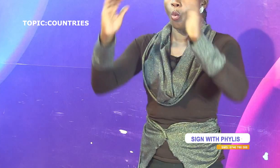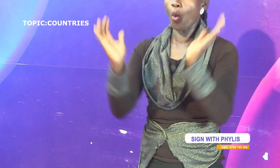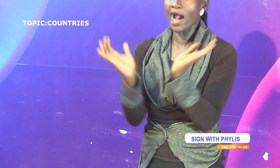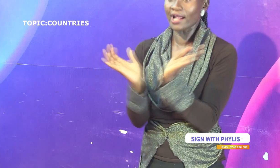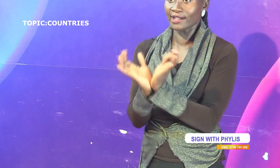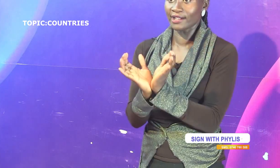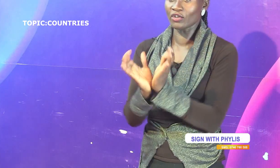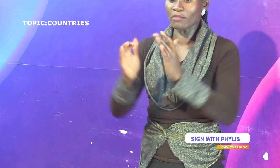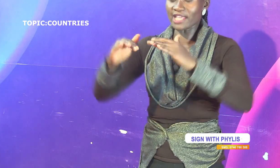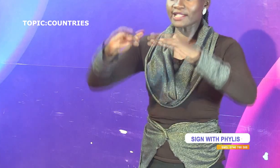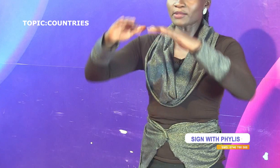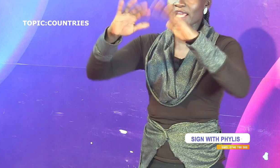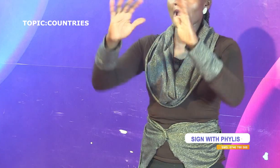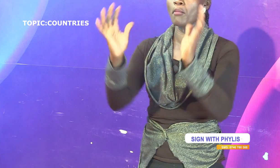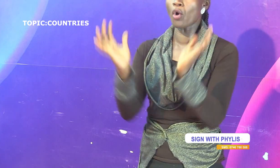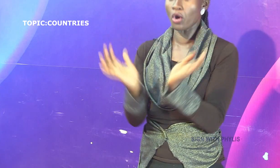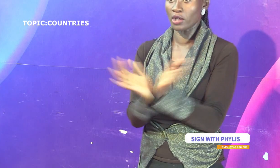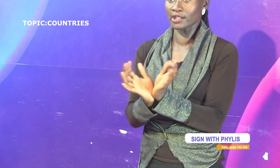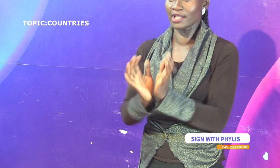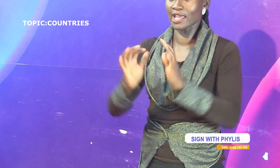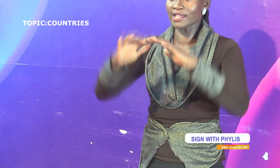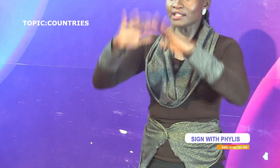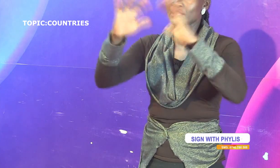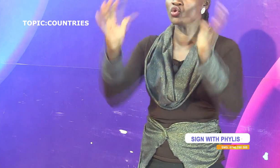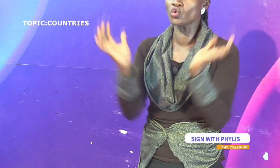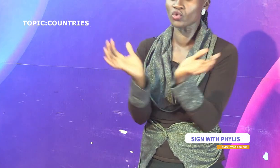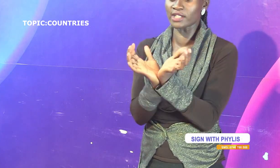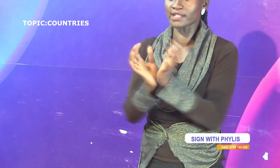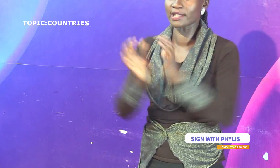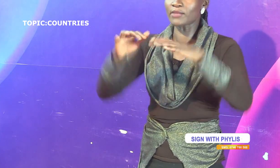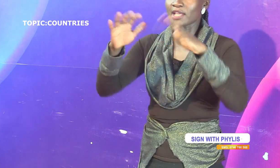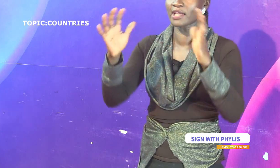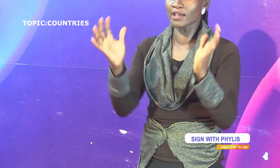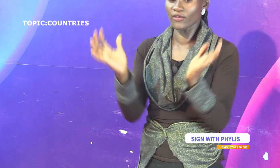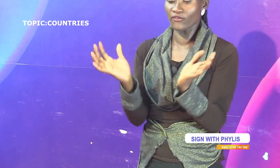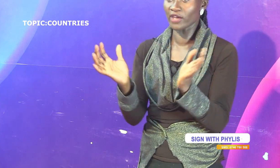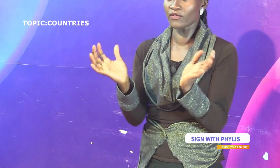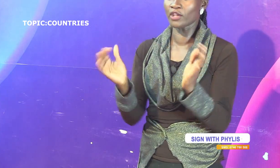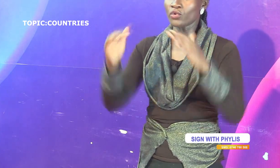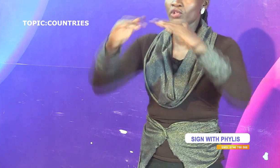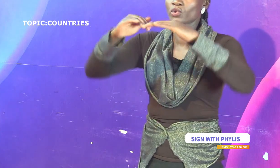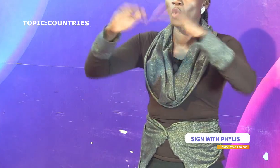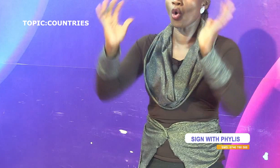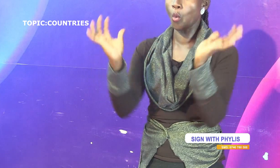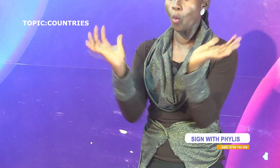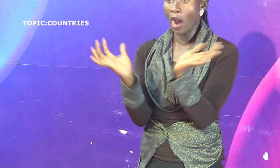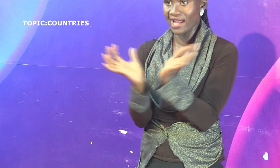World. You're making something like a ball. It is huge, something very huge. So world.